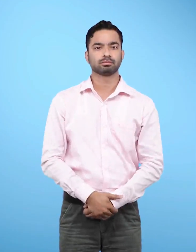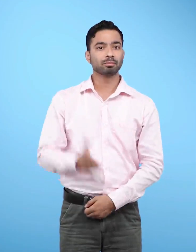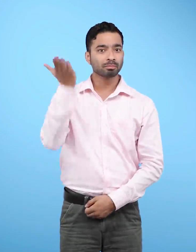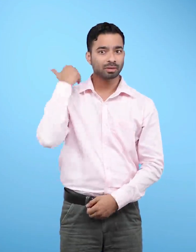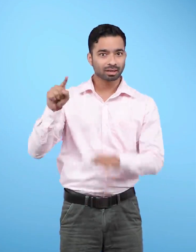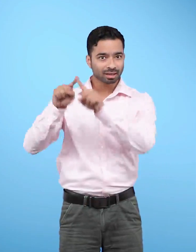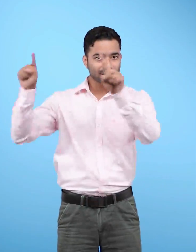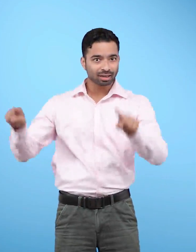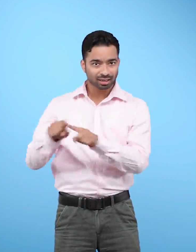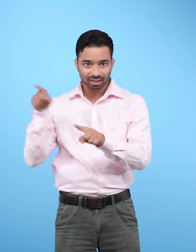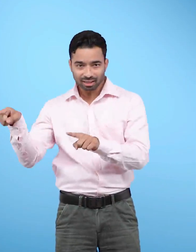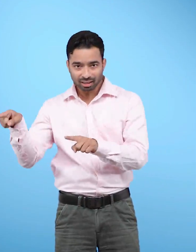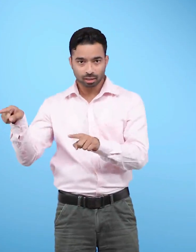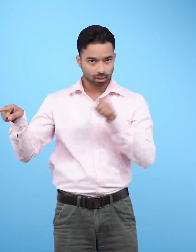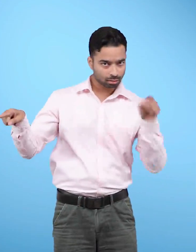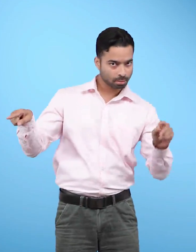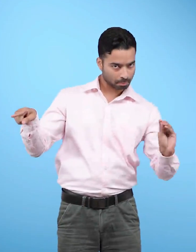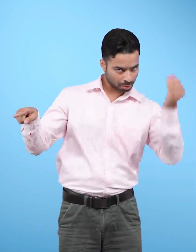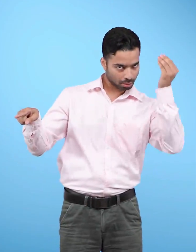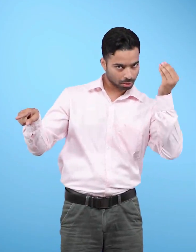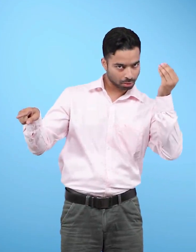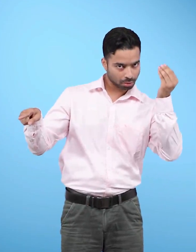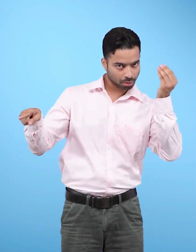Is it more than the first rectangle?